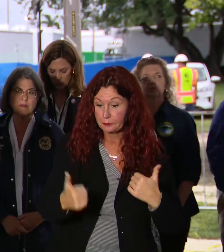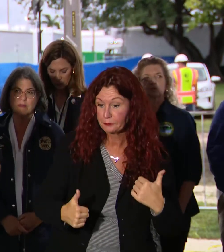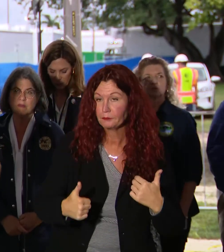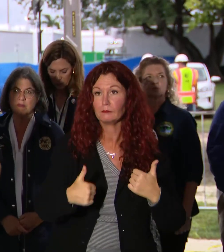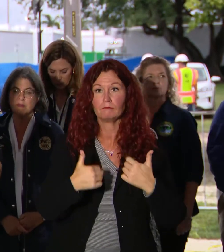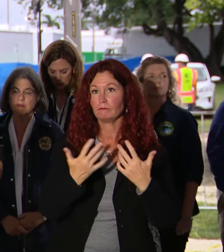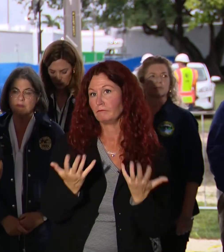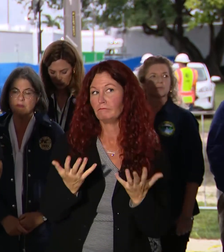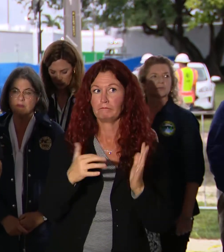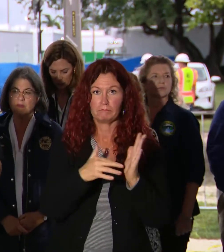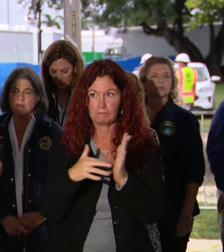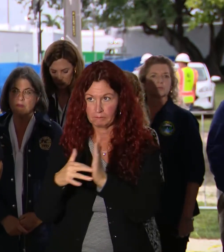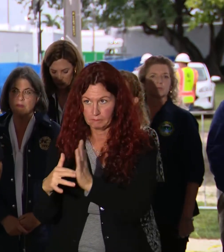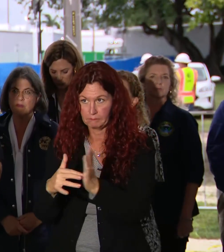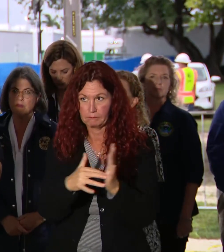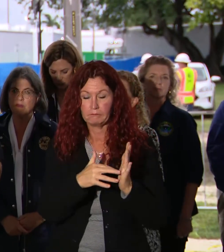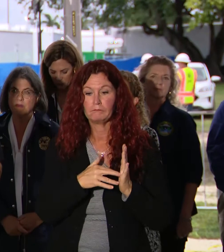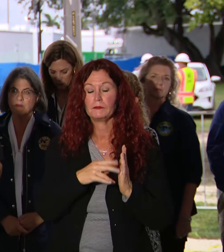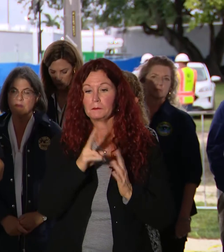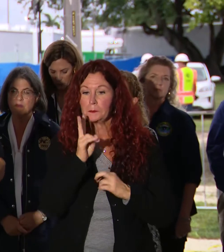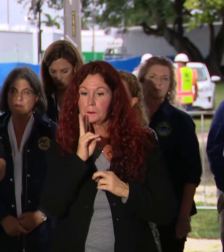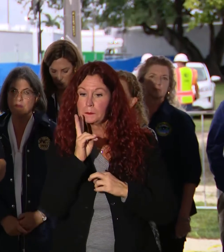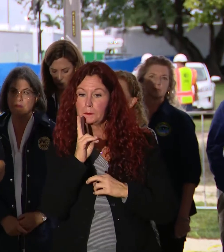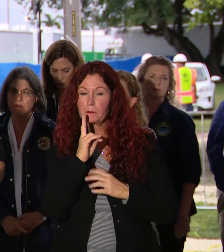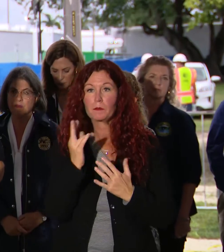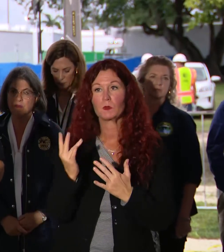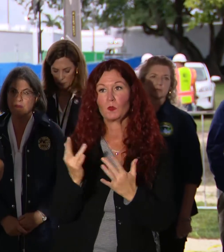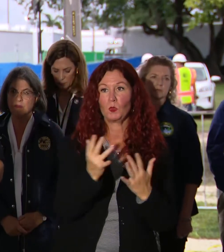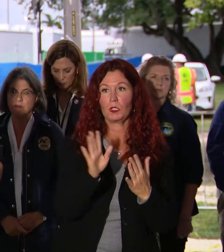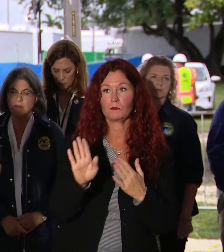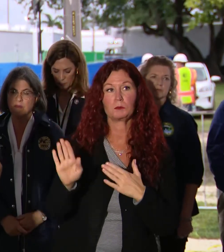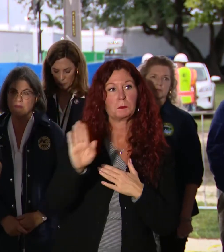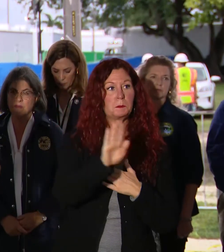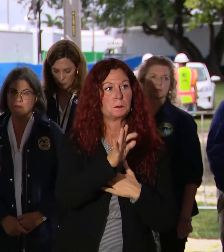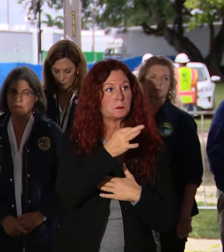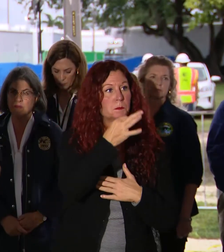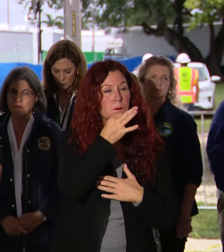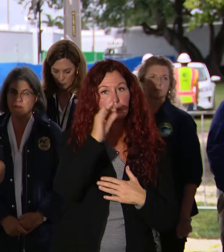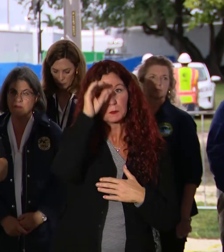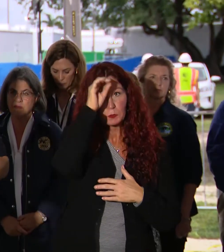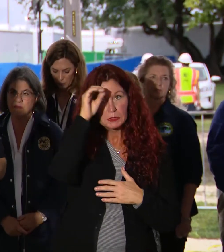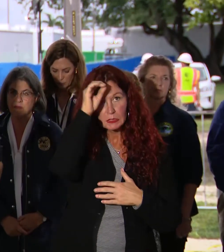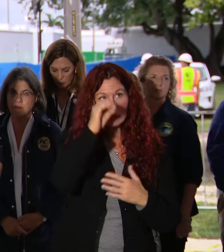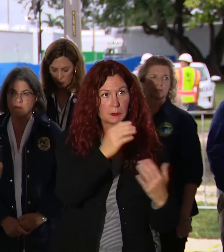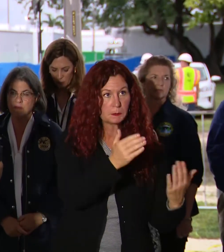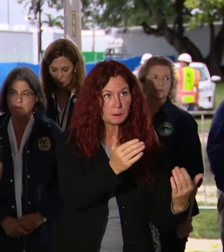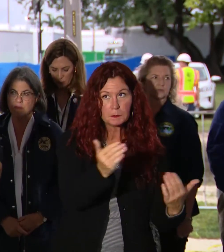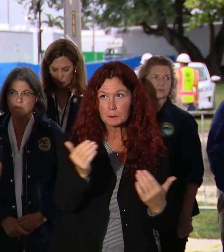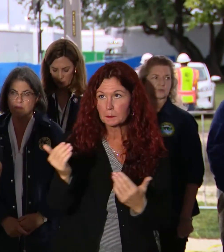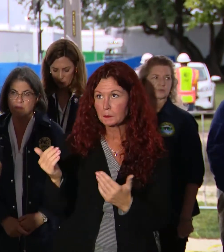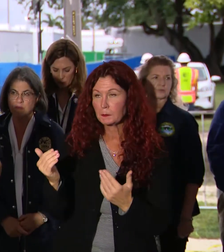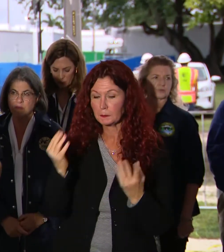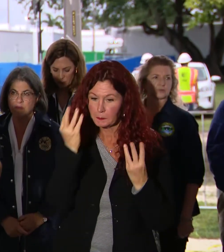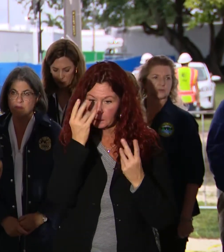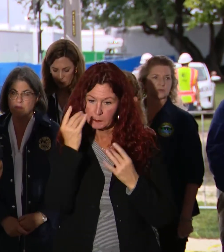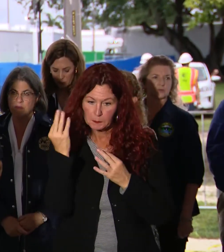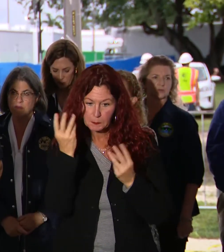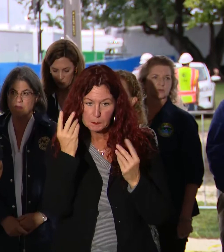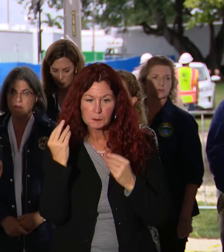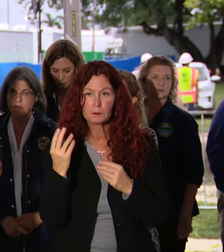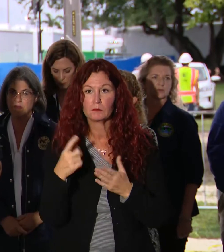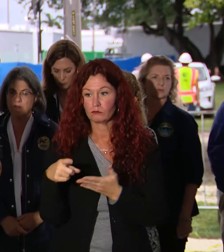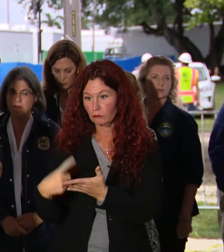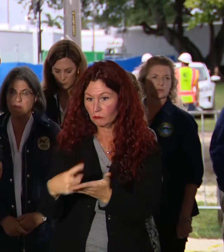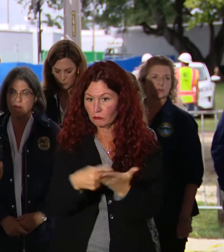stakeholder information, those decisions will be made, information will be transferred onto Incident Command and the Mayor's